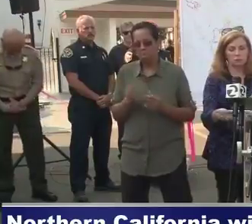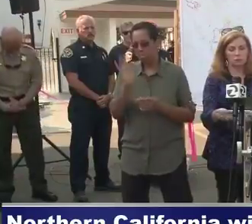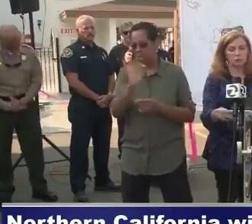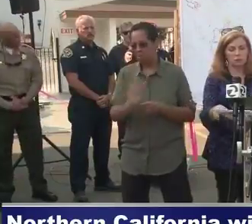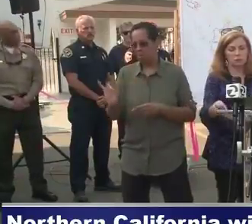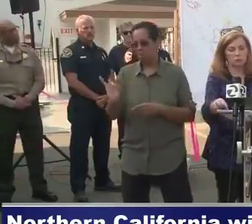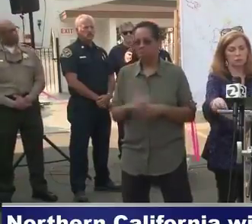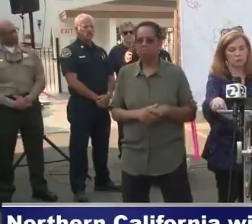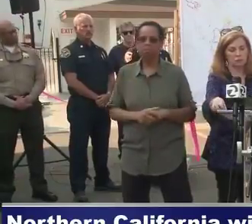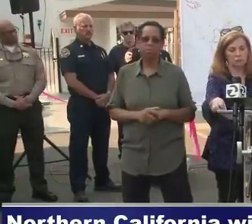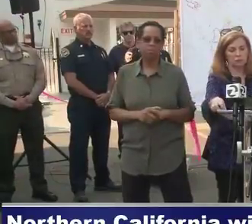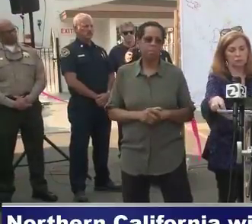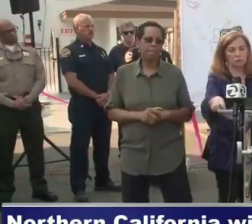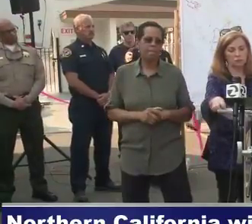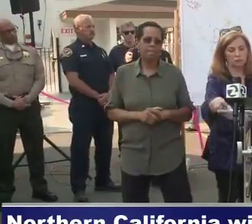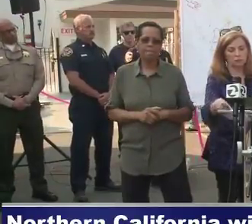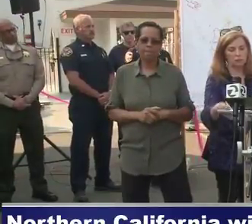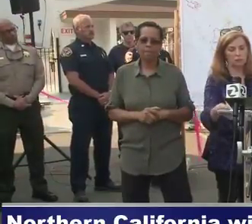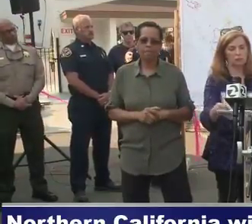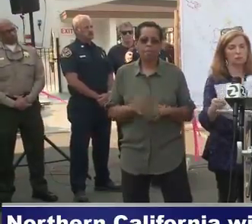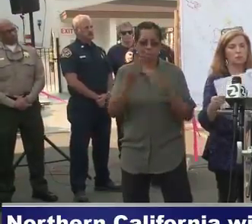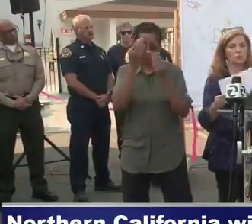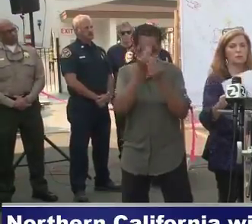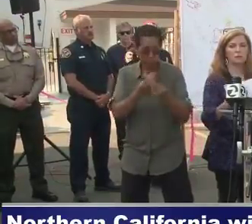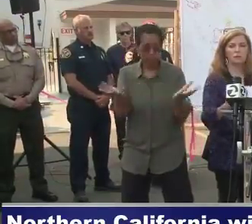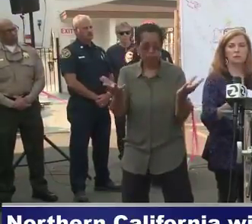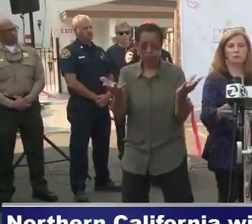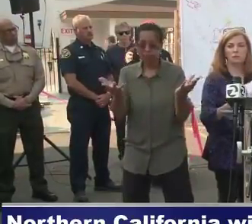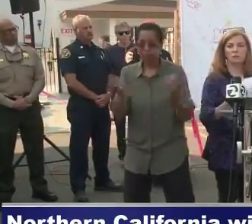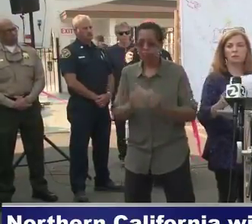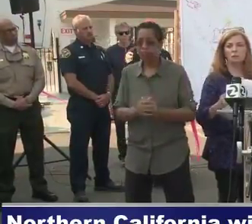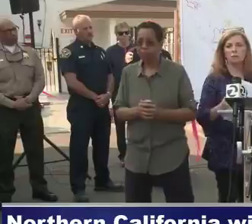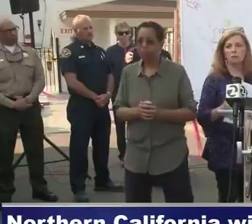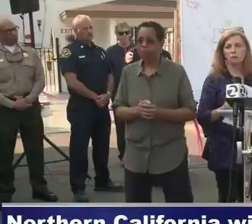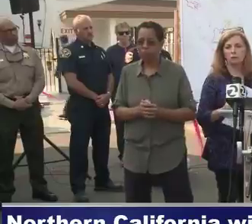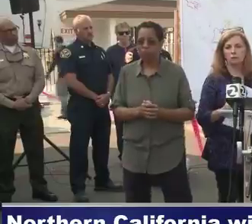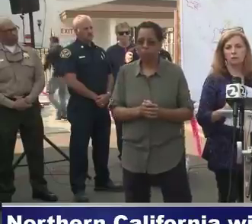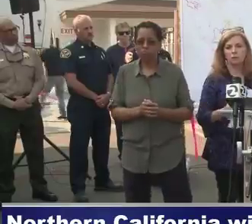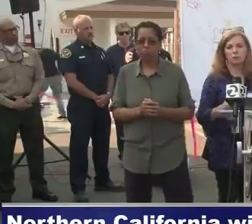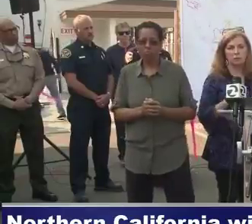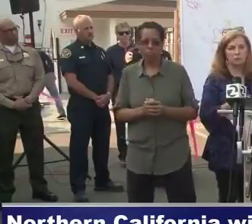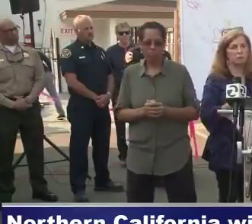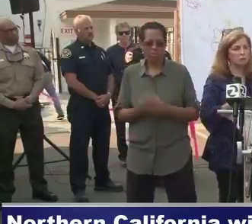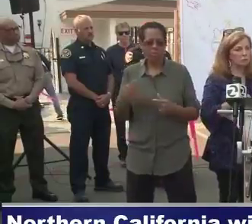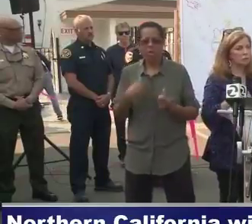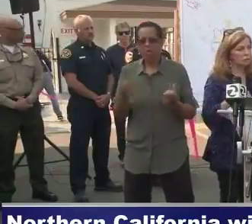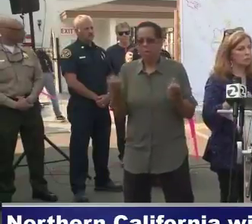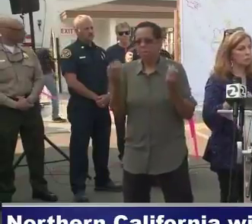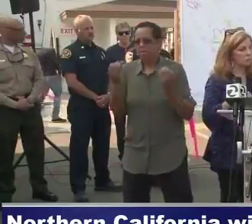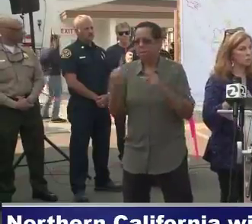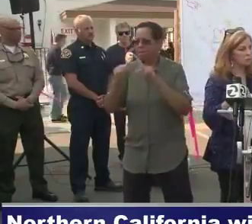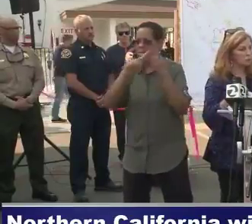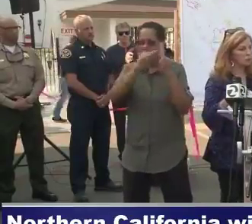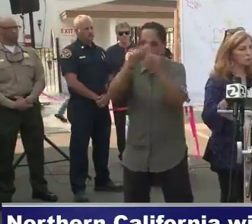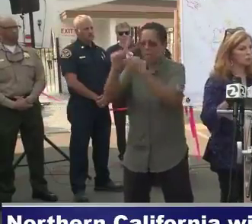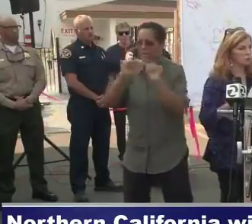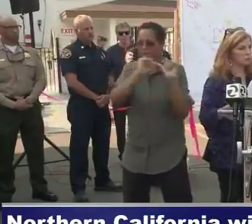that you're looking at a huge number of partners that we've got from